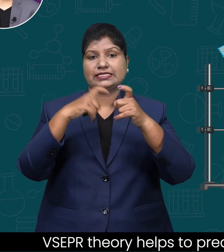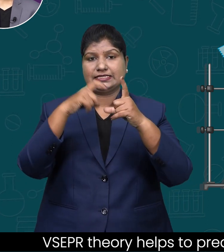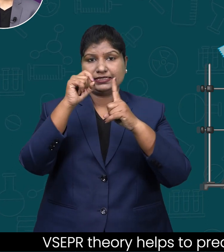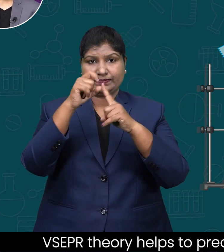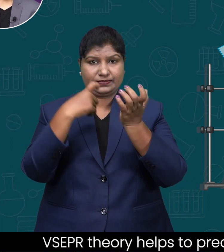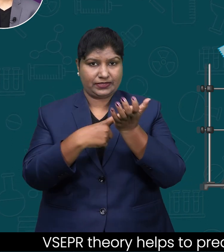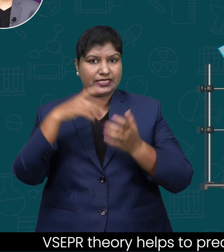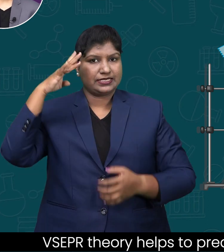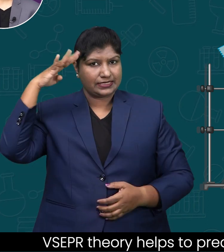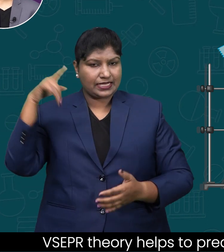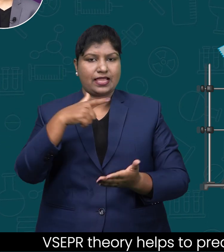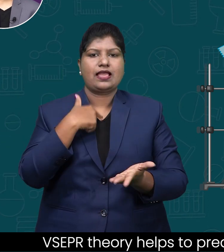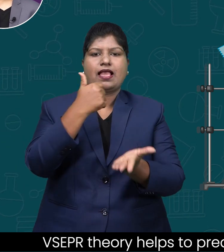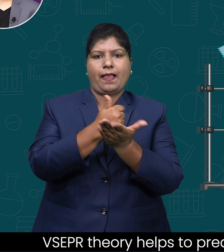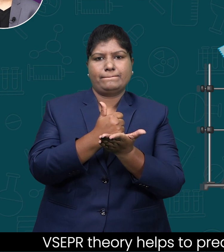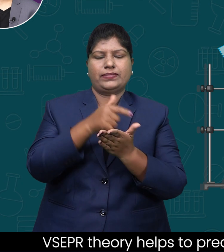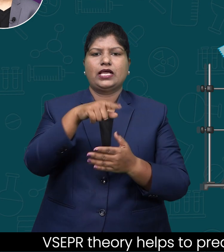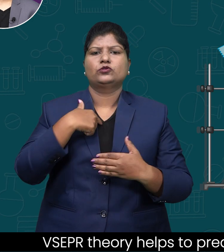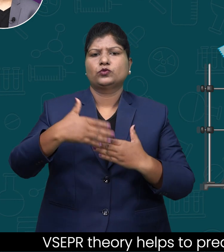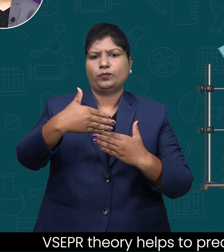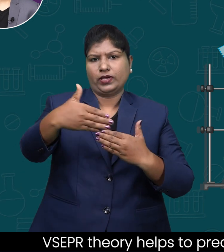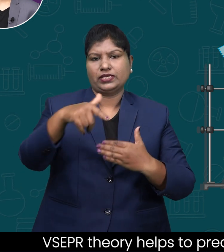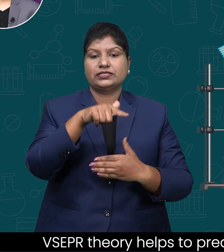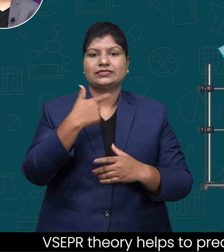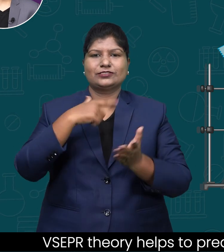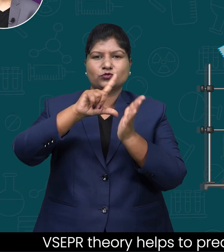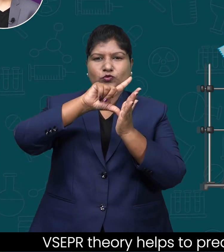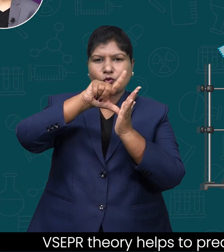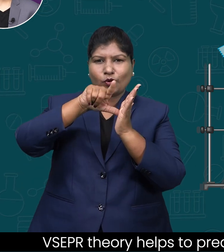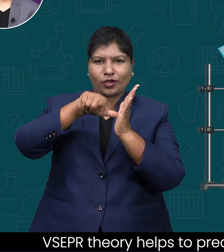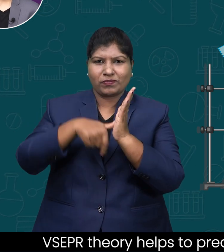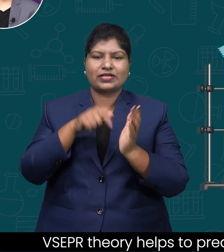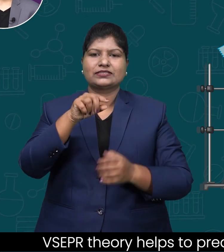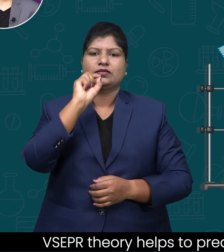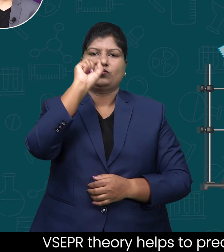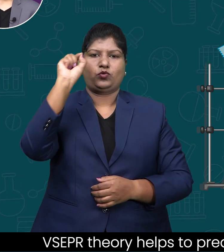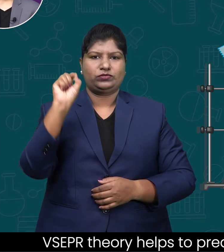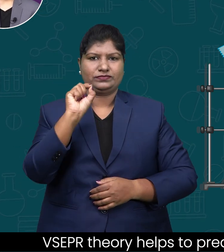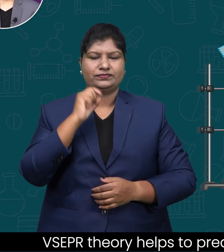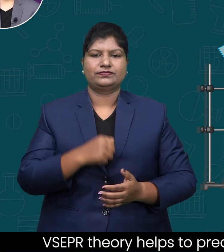VSEPR theory helps to predict the geometry of molecules.